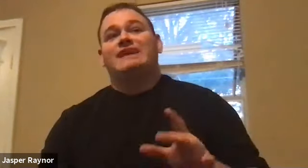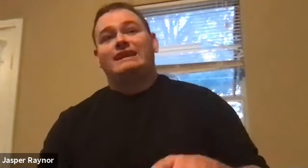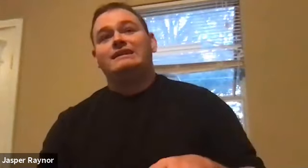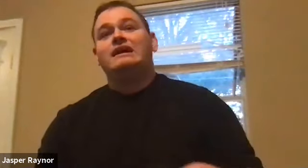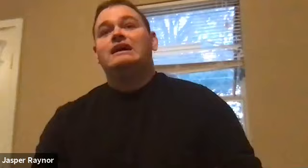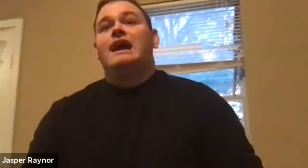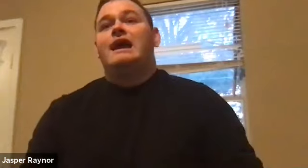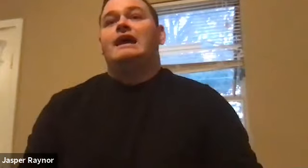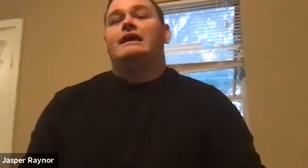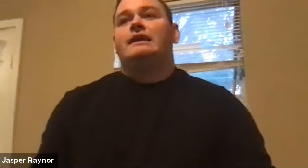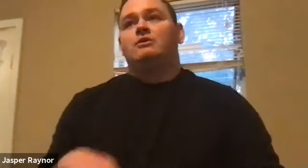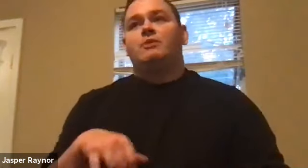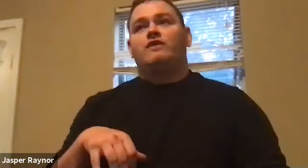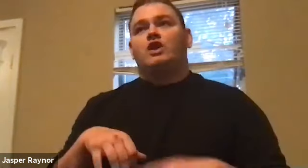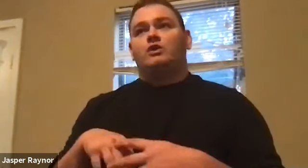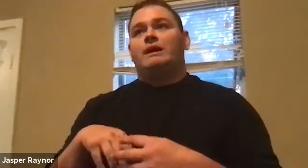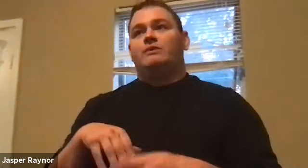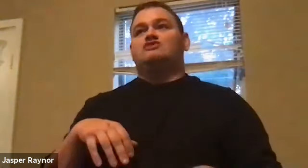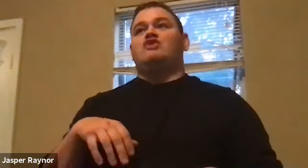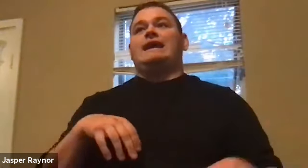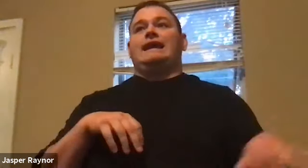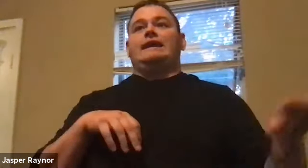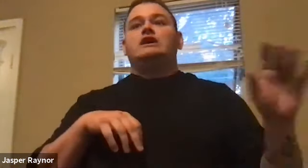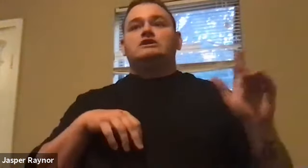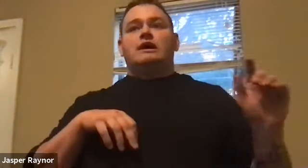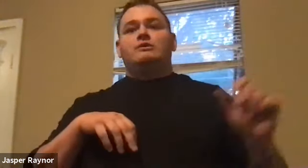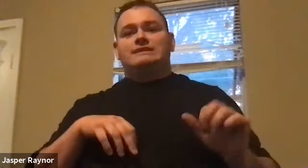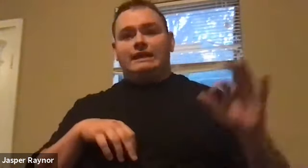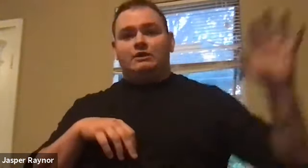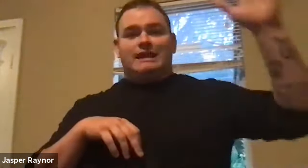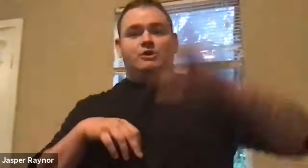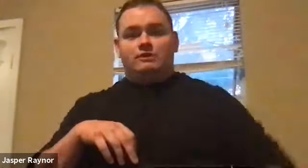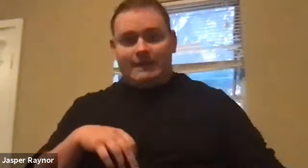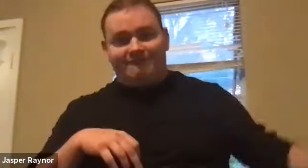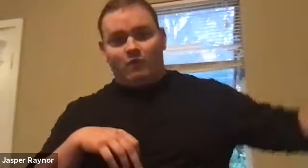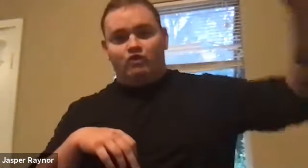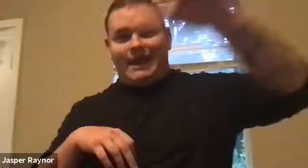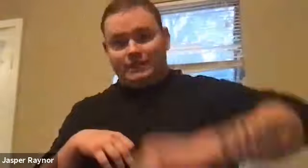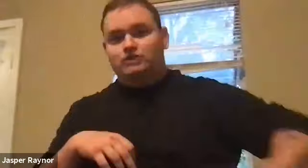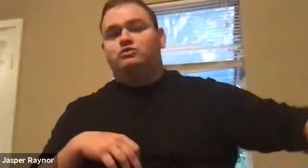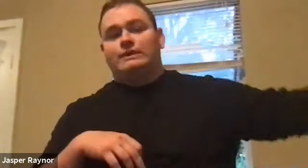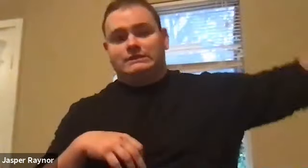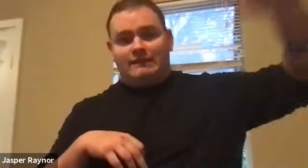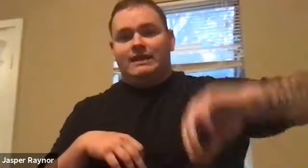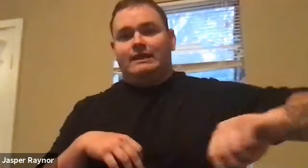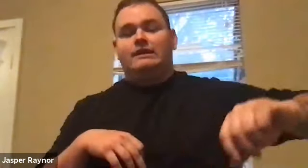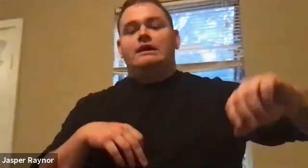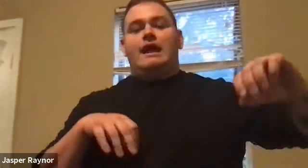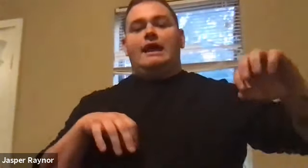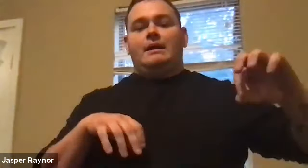hand. And he would move a little bit with his right hand. So he was able, he had full range with his left hand. And